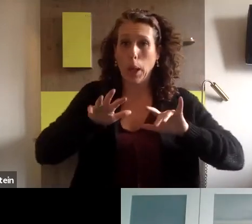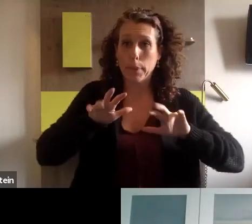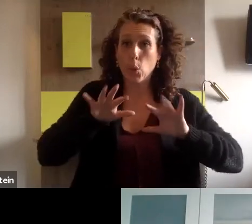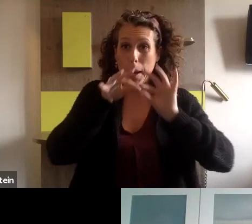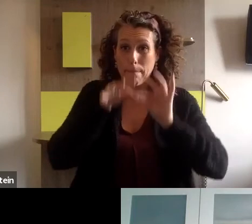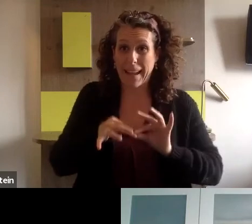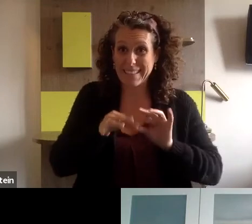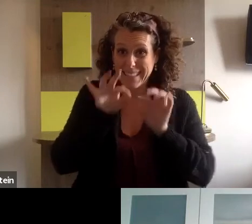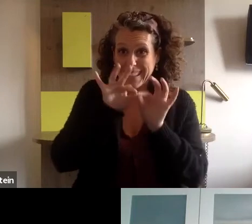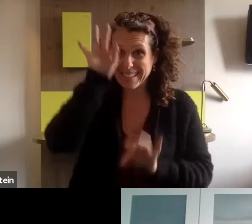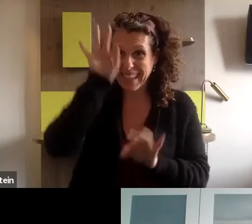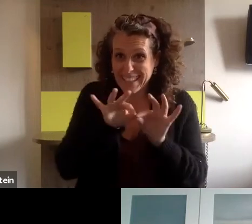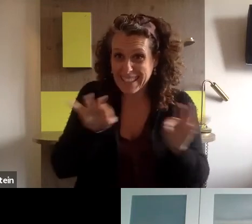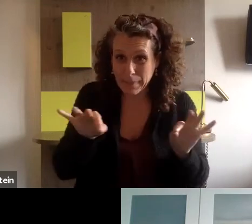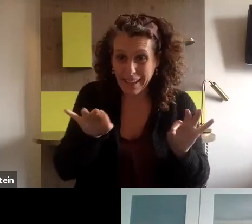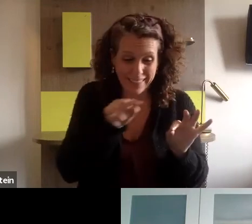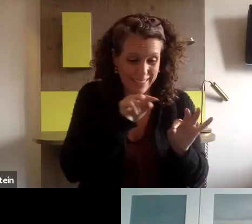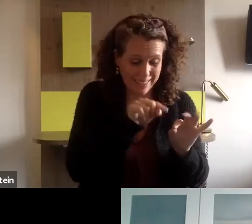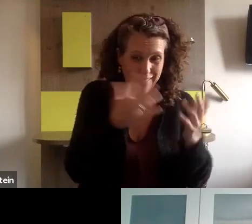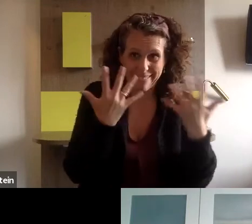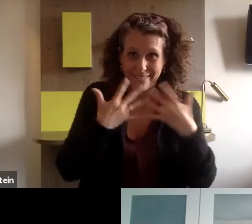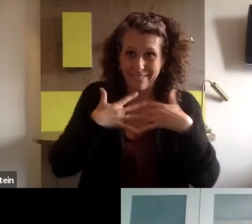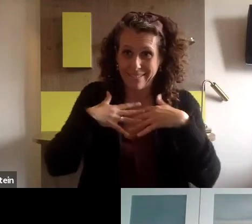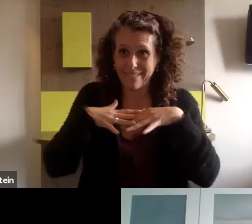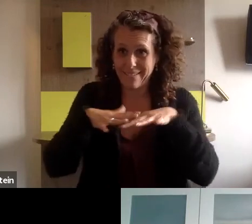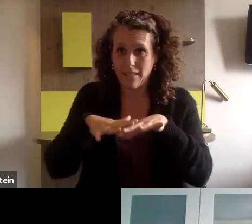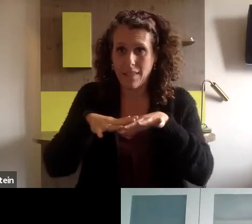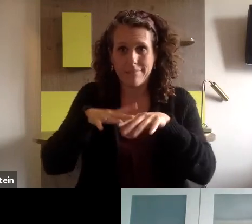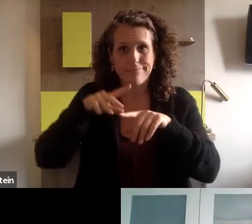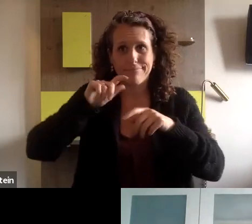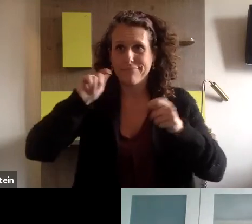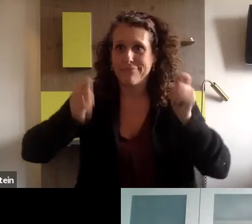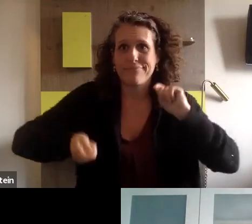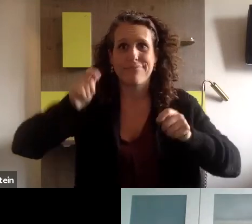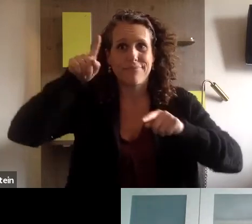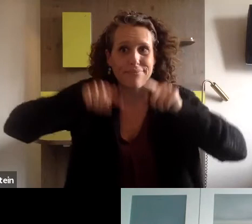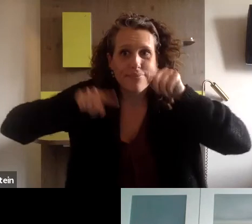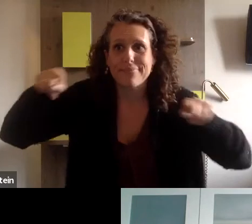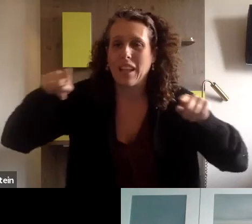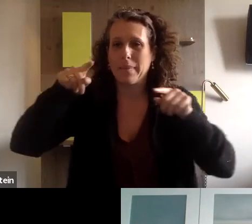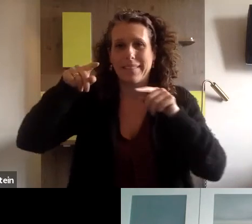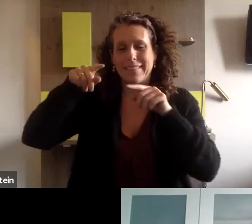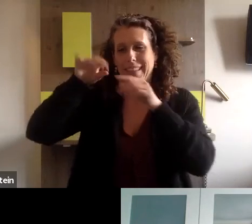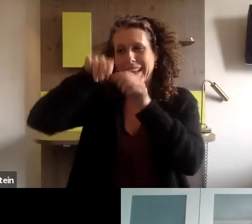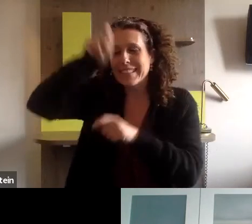assessments integrating into dynamic assessment philosophies?